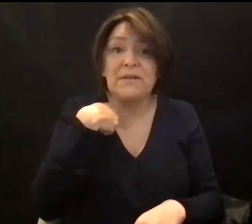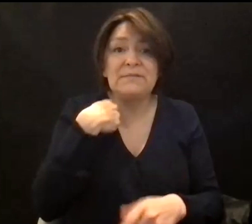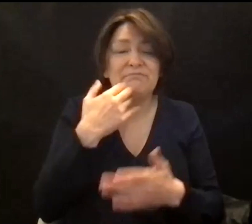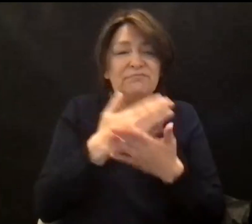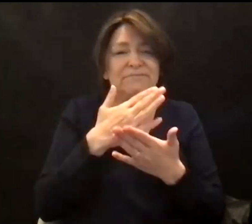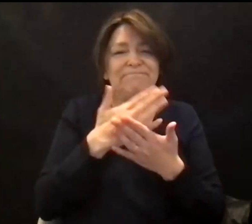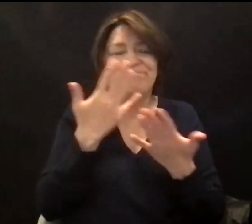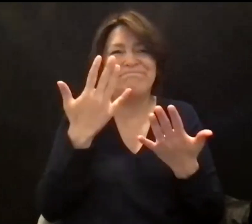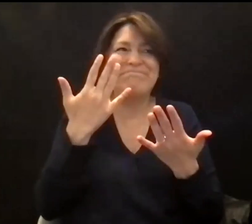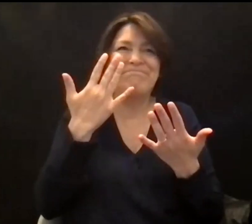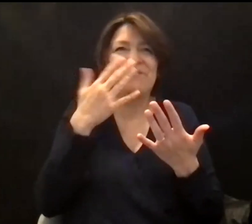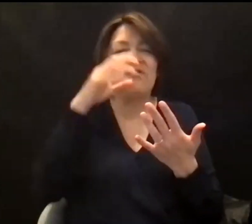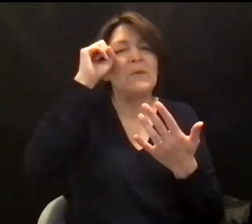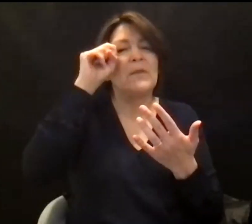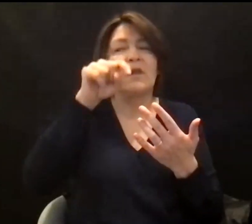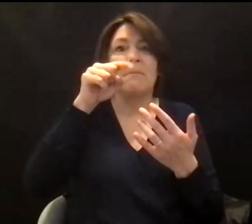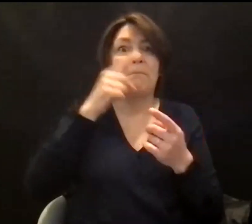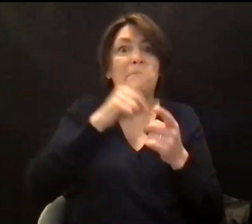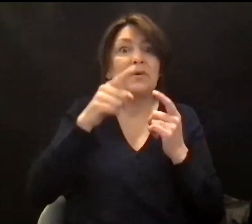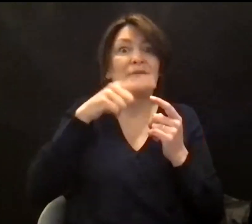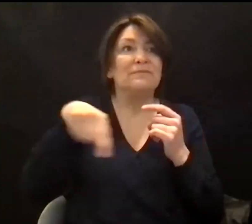note on the language here, don't say, can you see me?